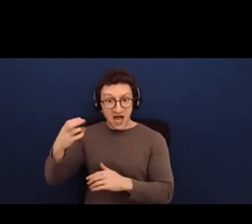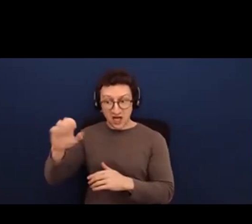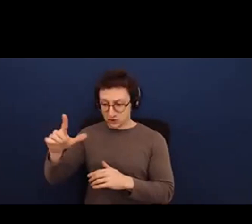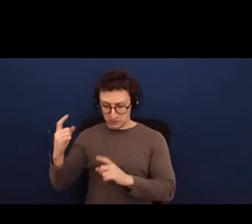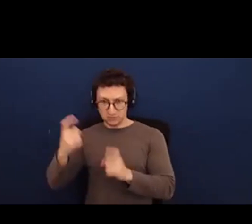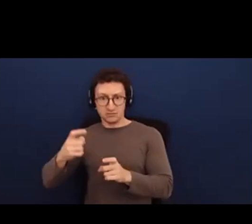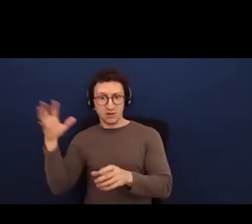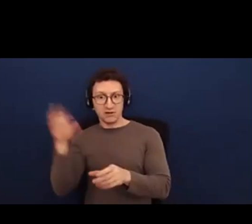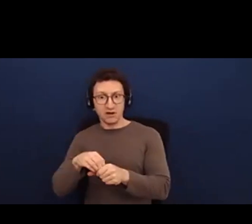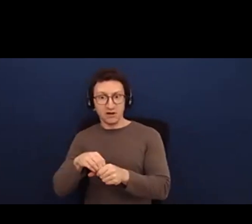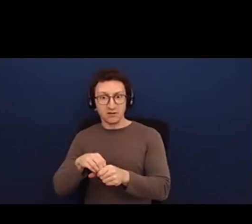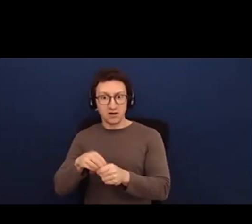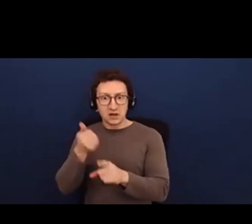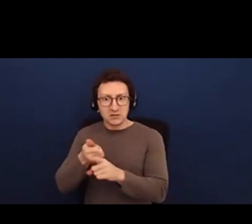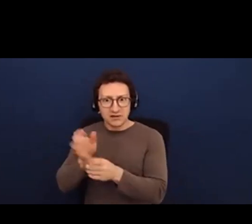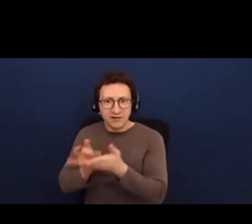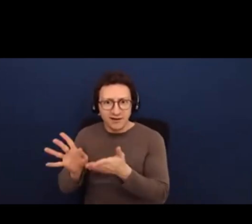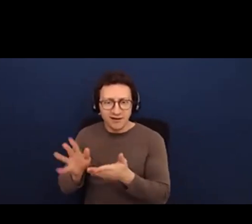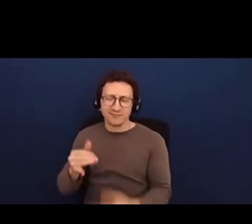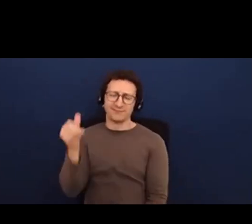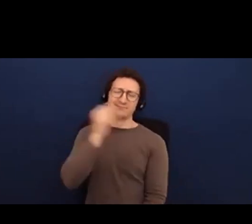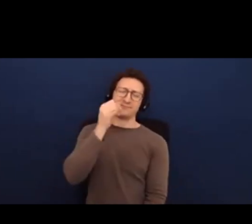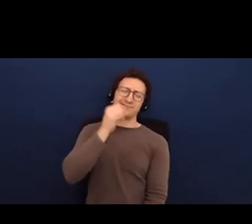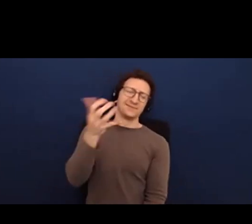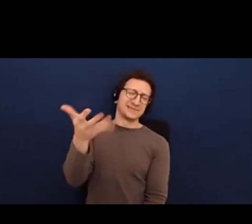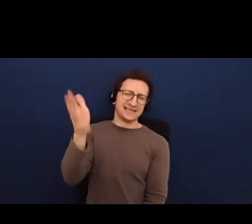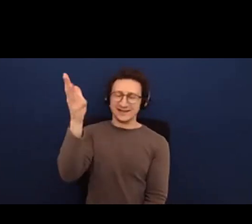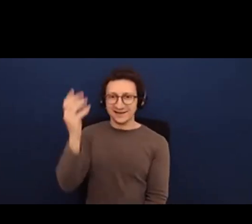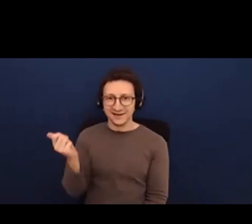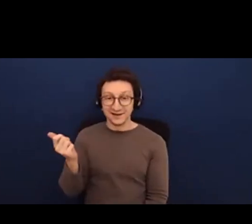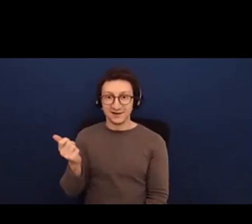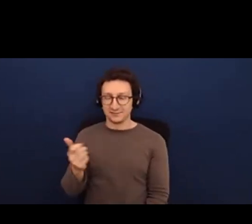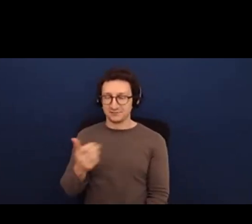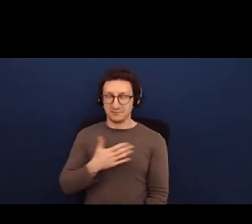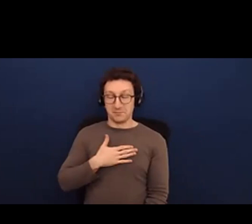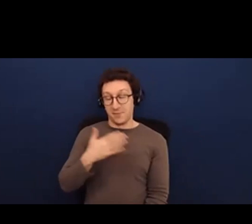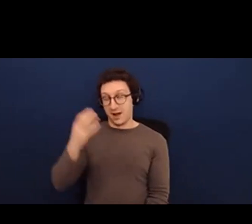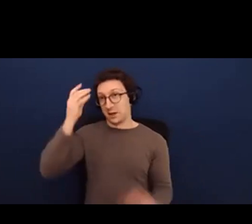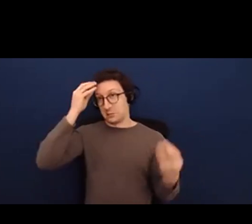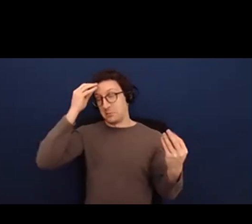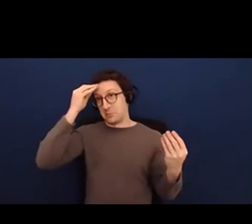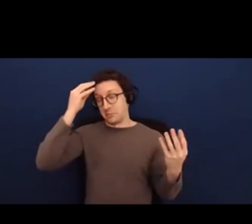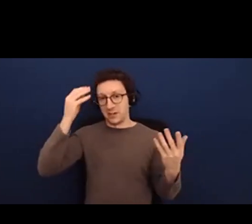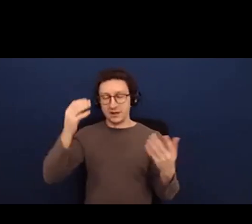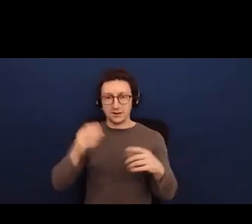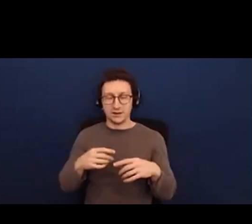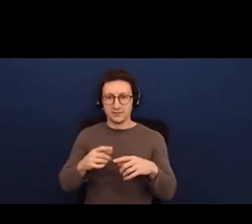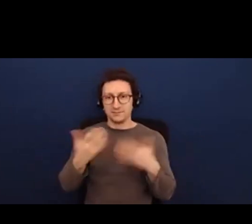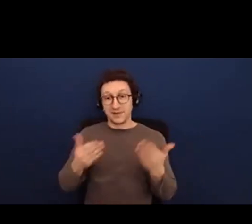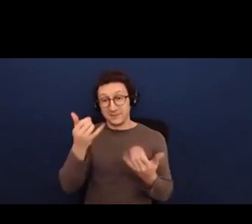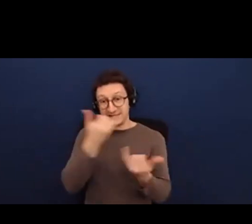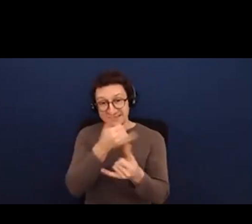which is a kind of outrageous. But the point is that I want to emphasize the seriousness of